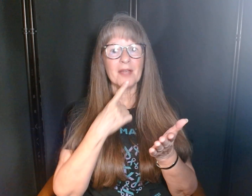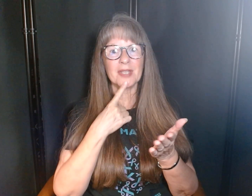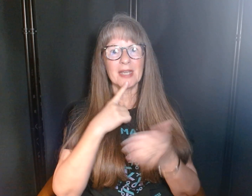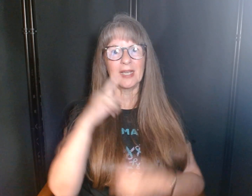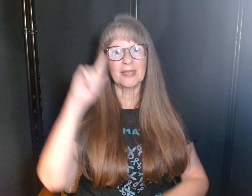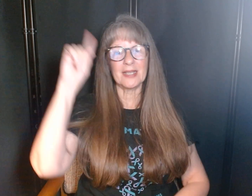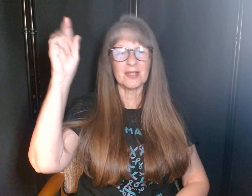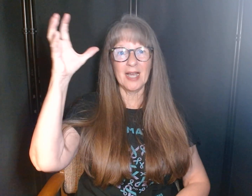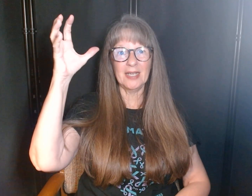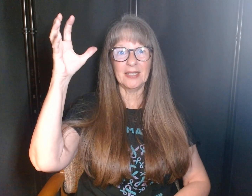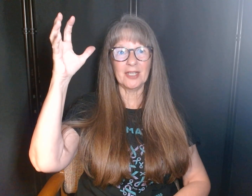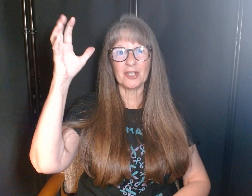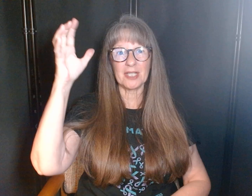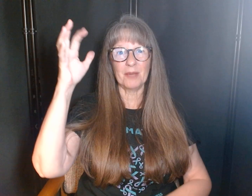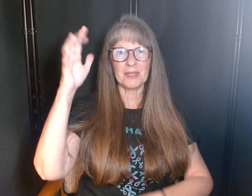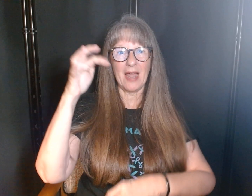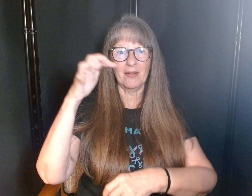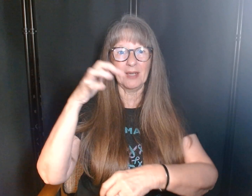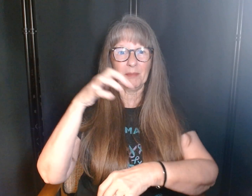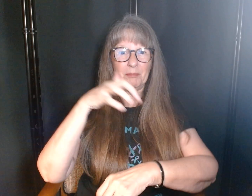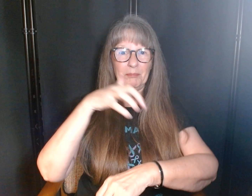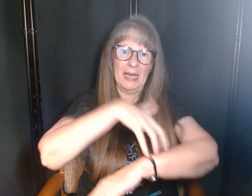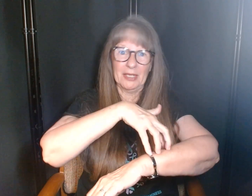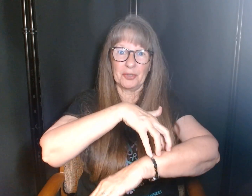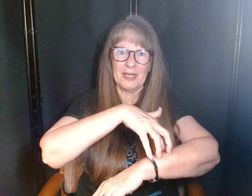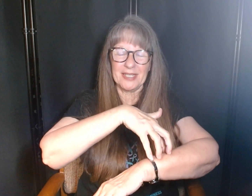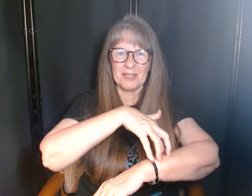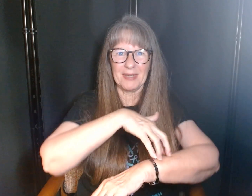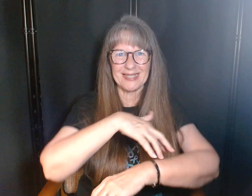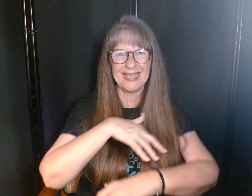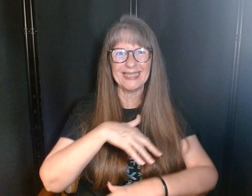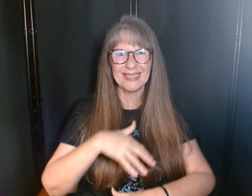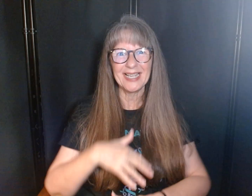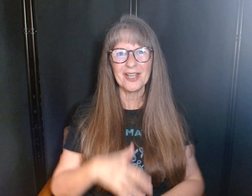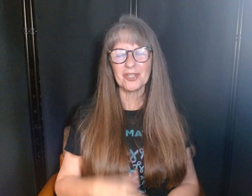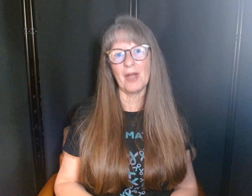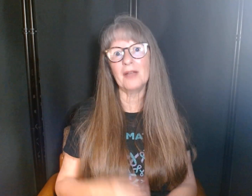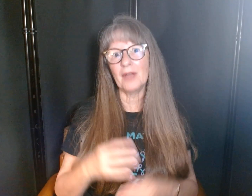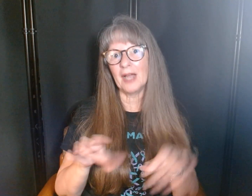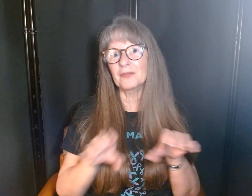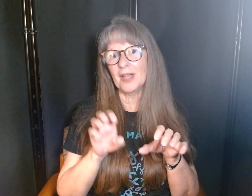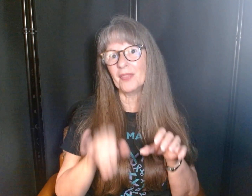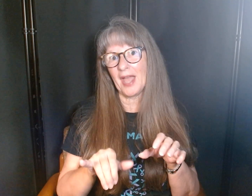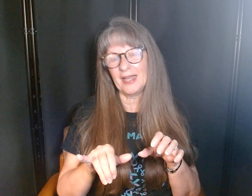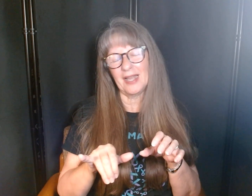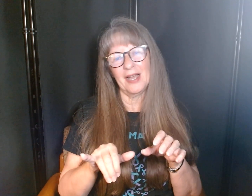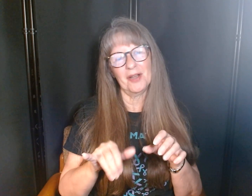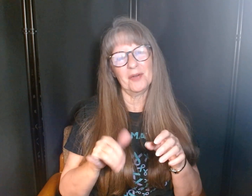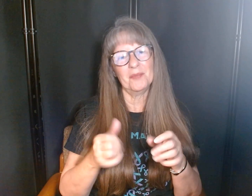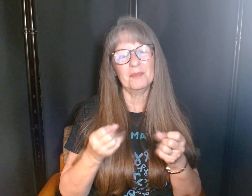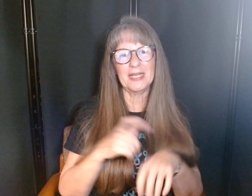said like that sun, it just comes down and it penetrates into my skin. So I've done that many